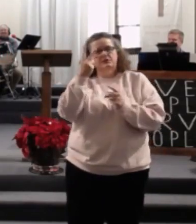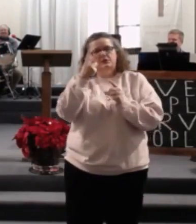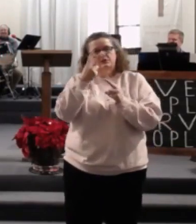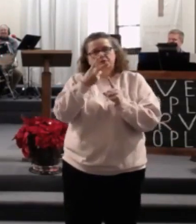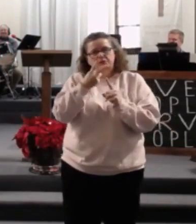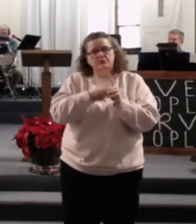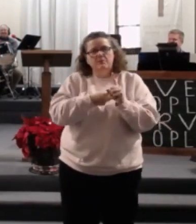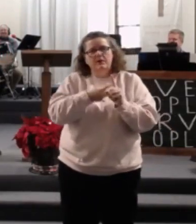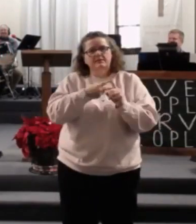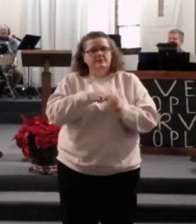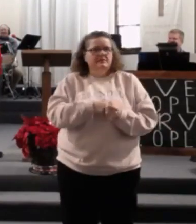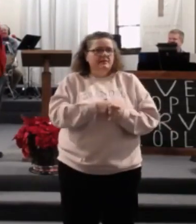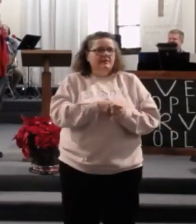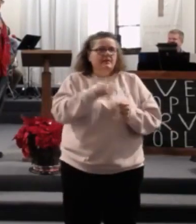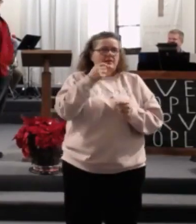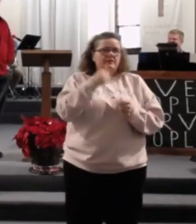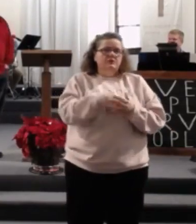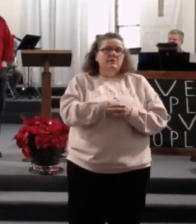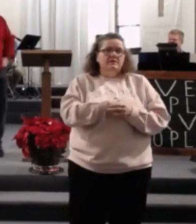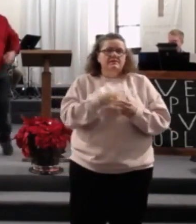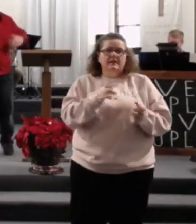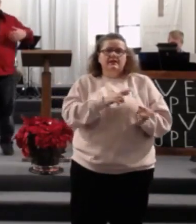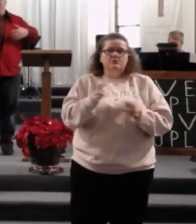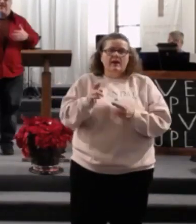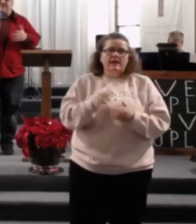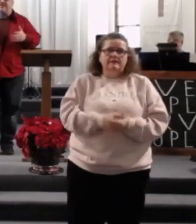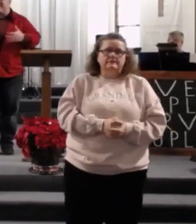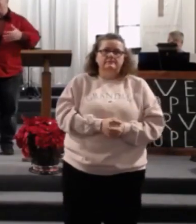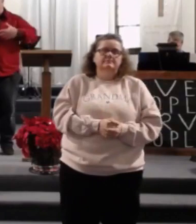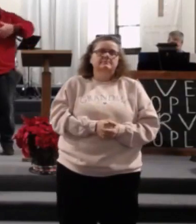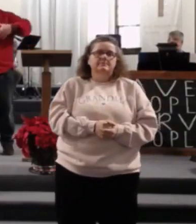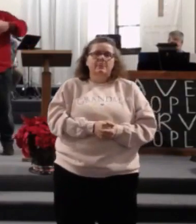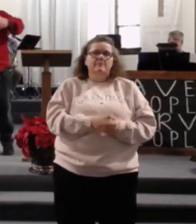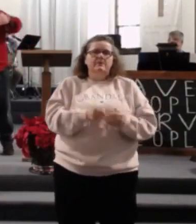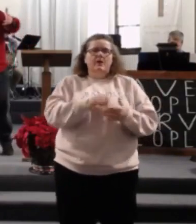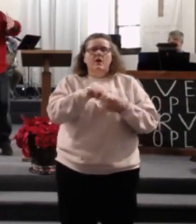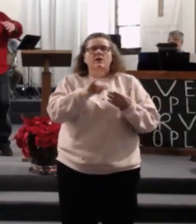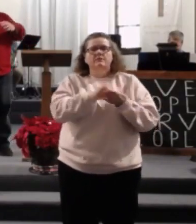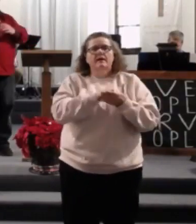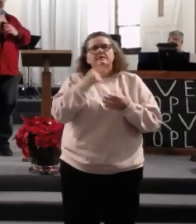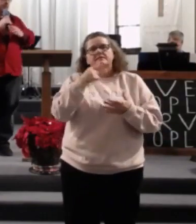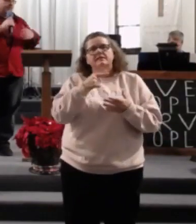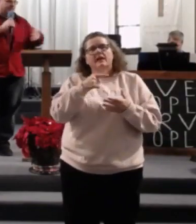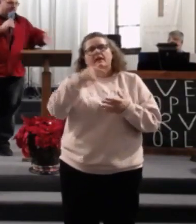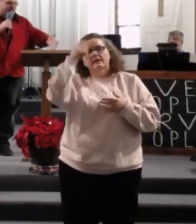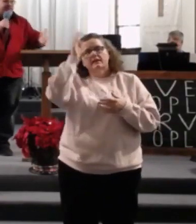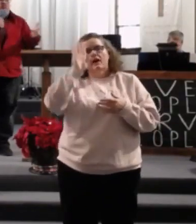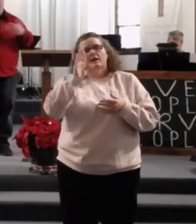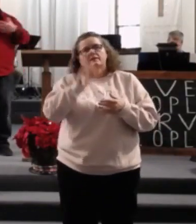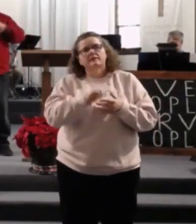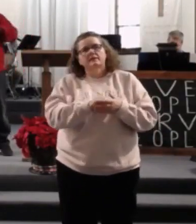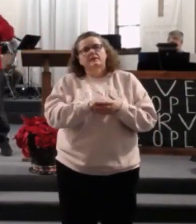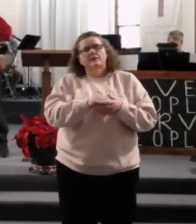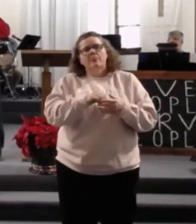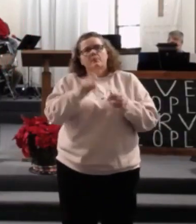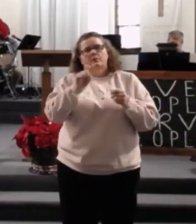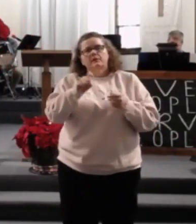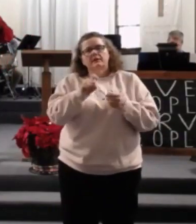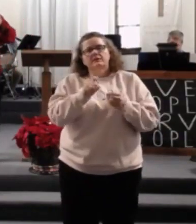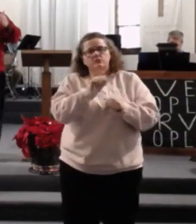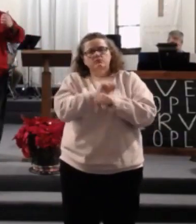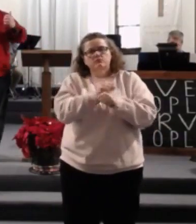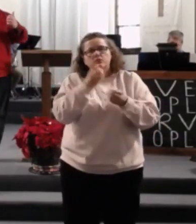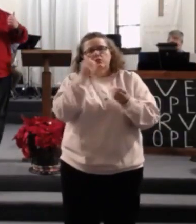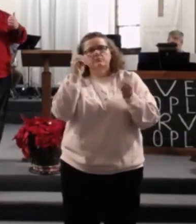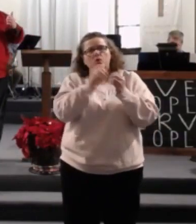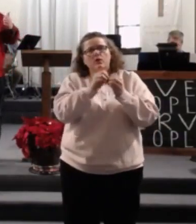I'm coming back. But all of that is to say, guys, we need to reach out more. And so that leads right into our announcements. We have